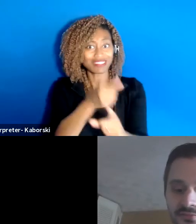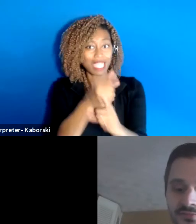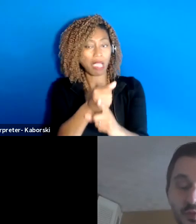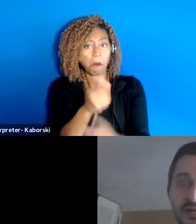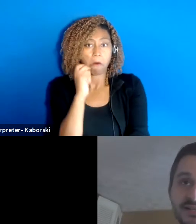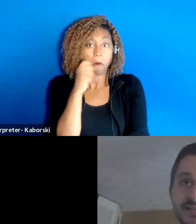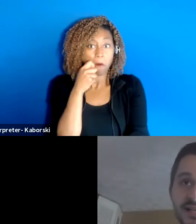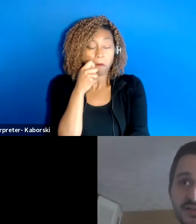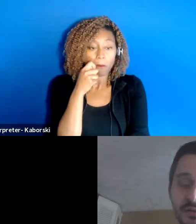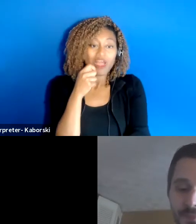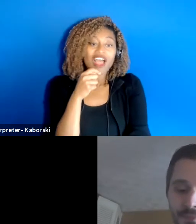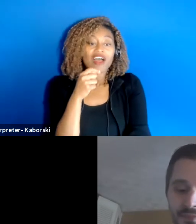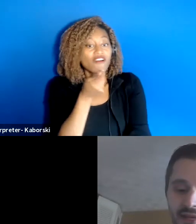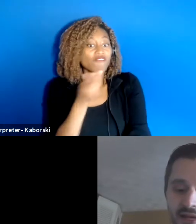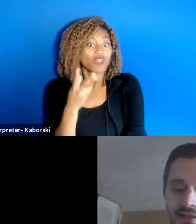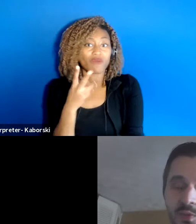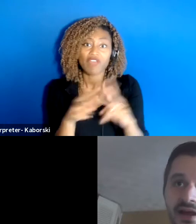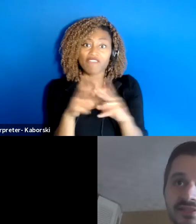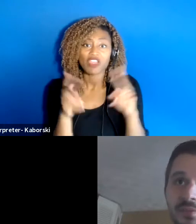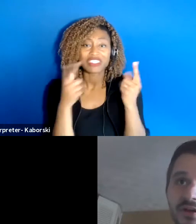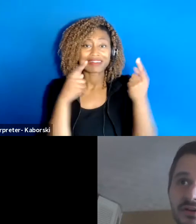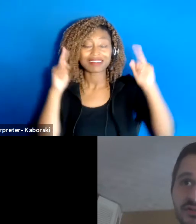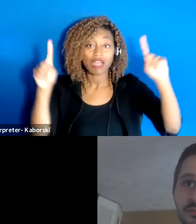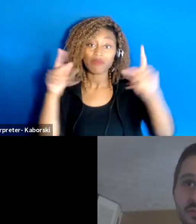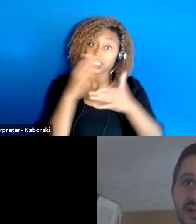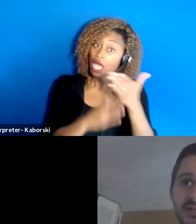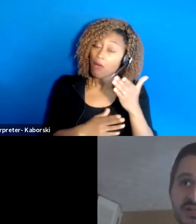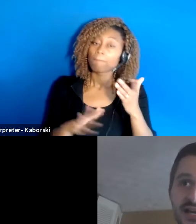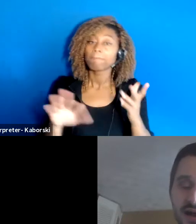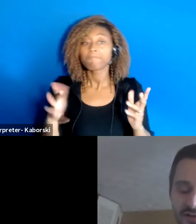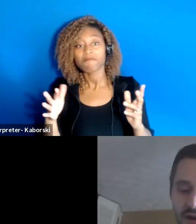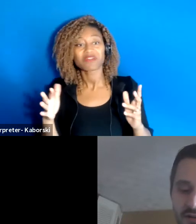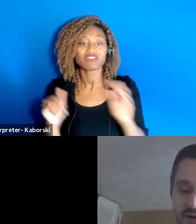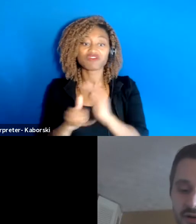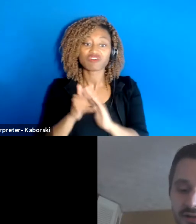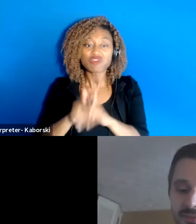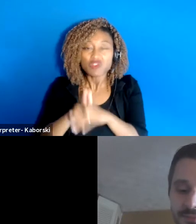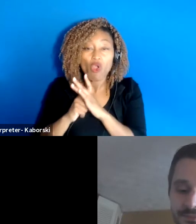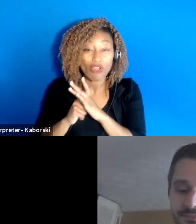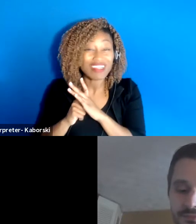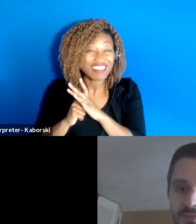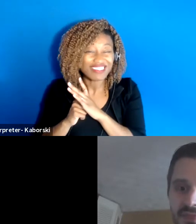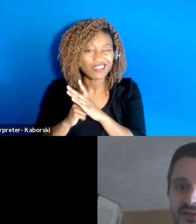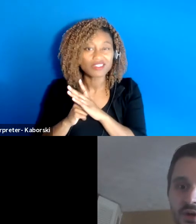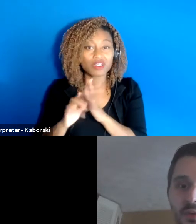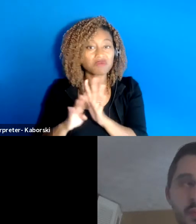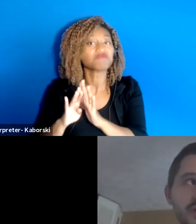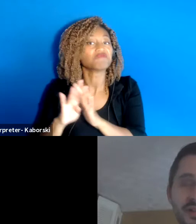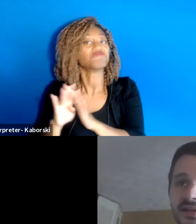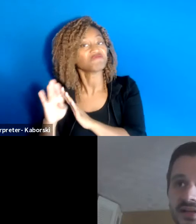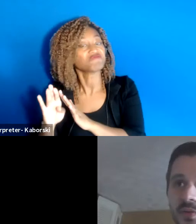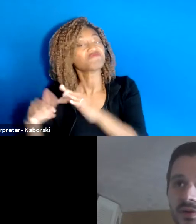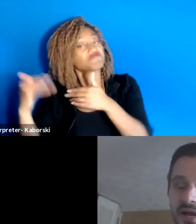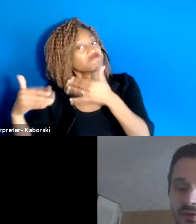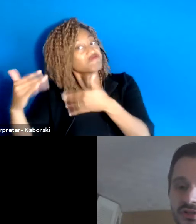been really successful, and then we have some that are really just getting off the ground started. So one